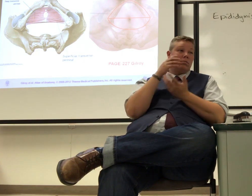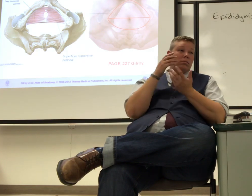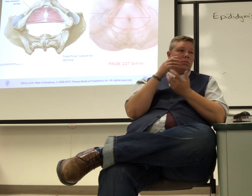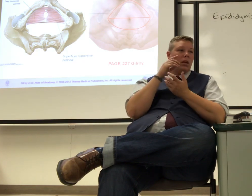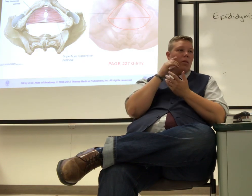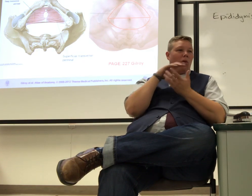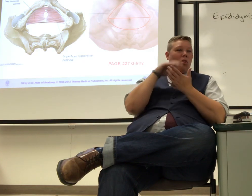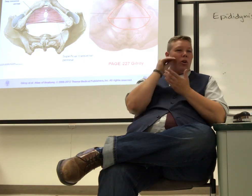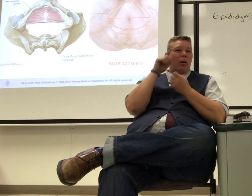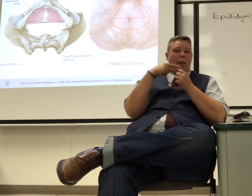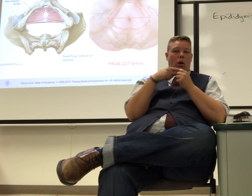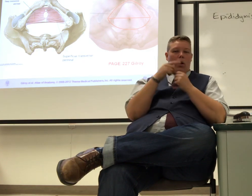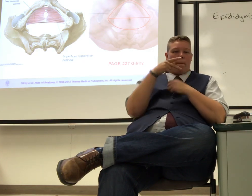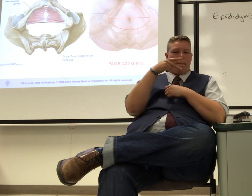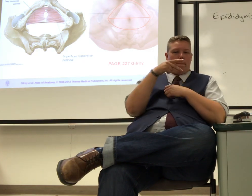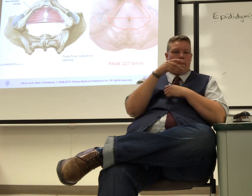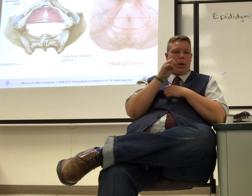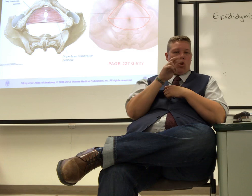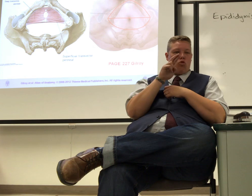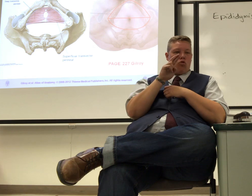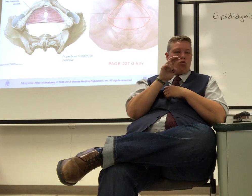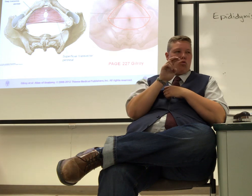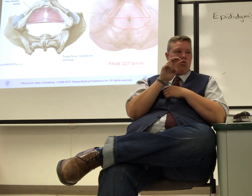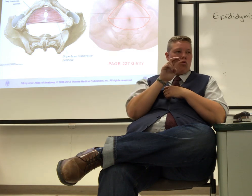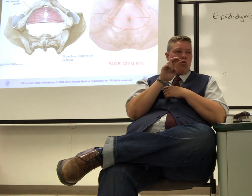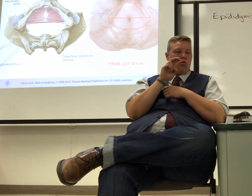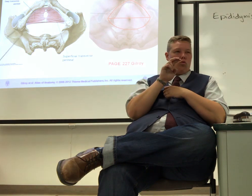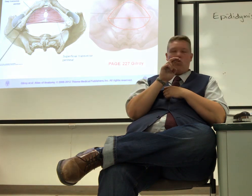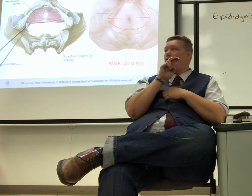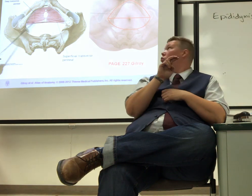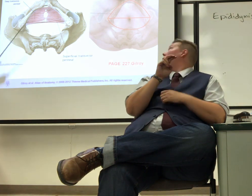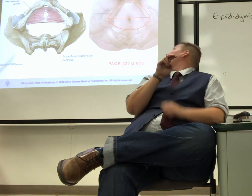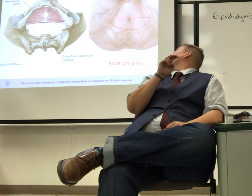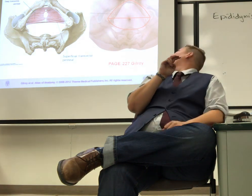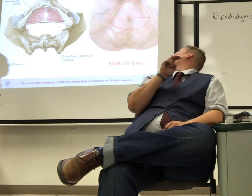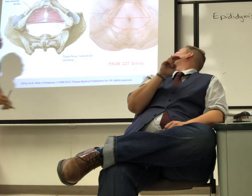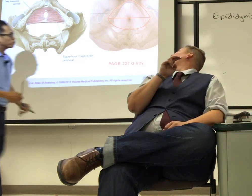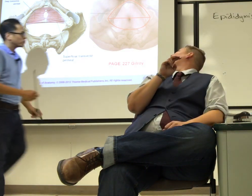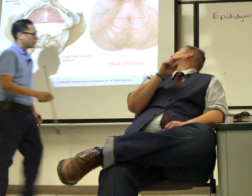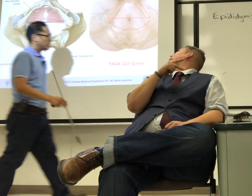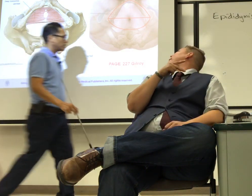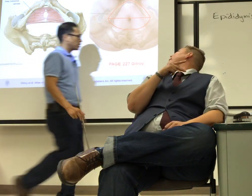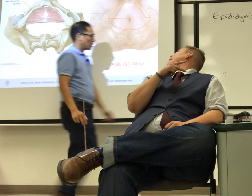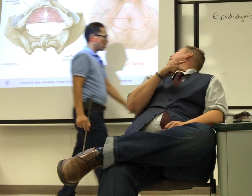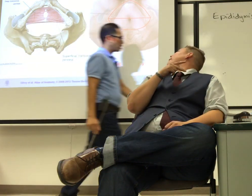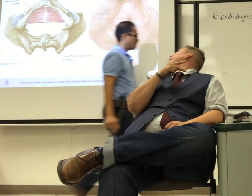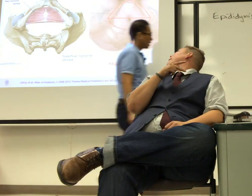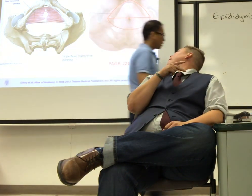perineal region before we even discuss the penis. So this region